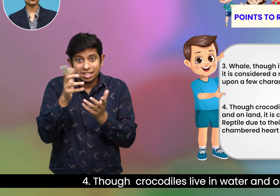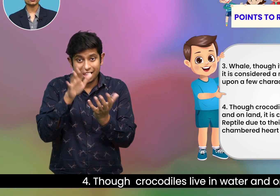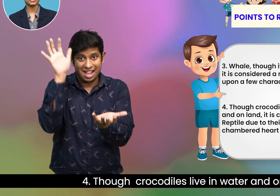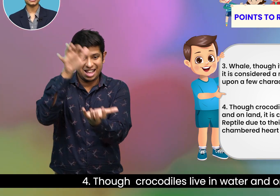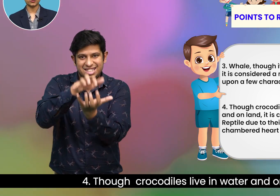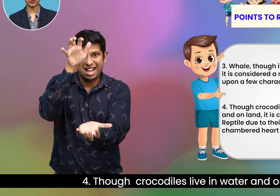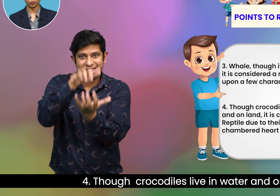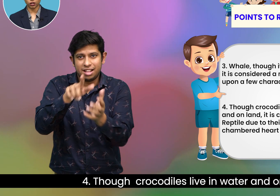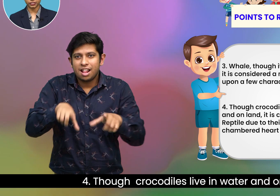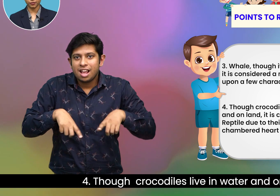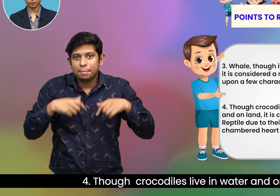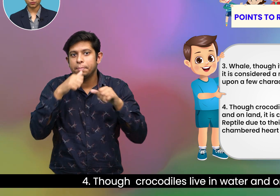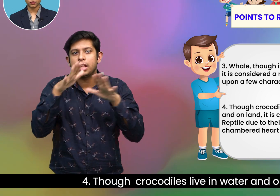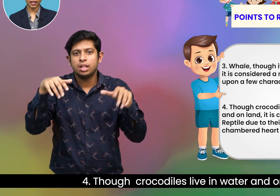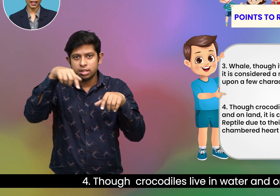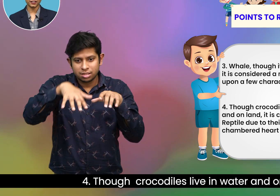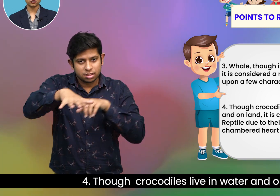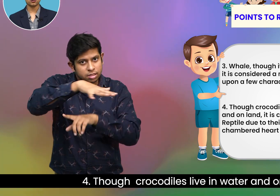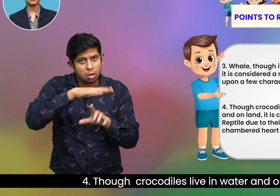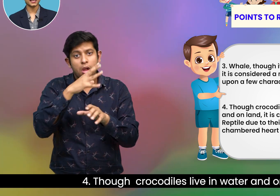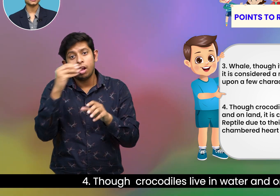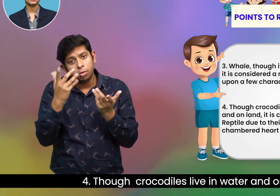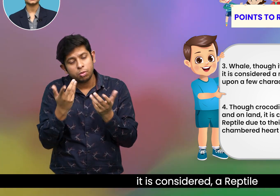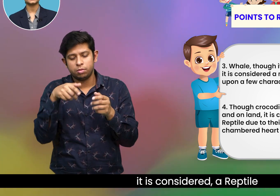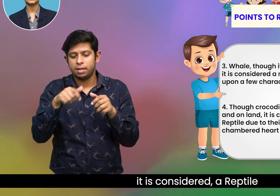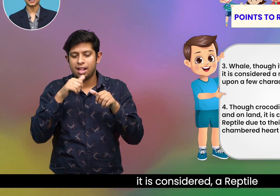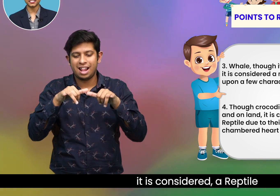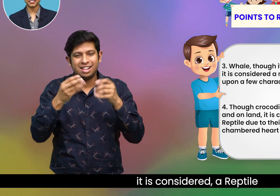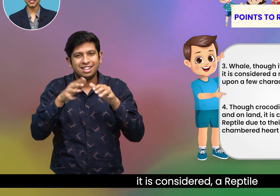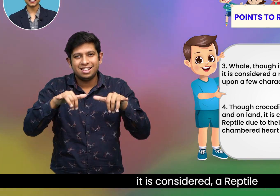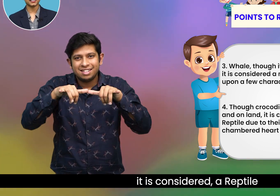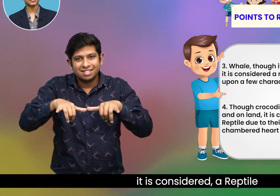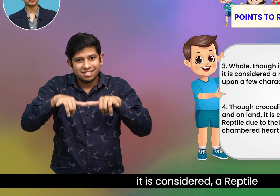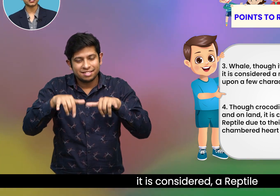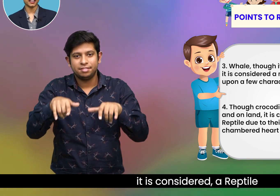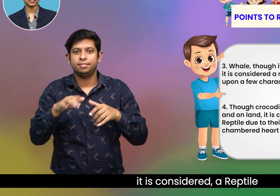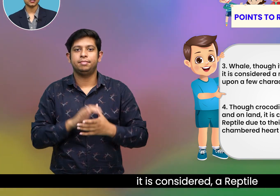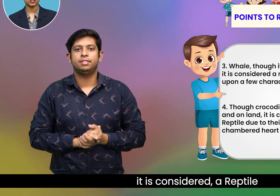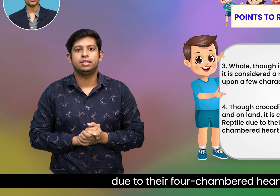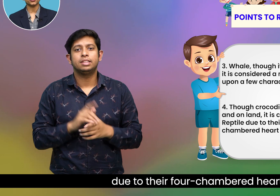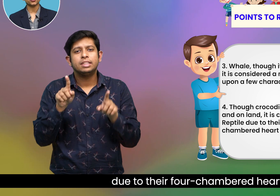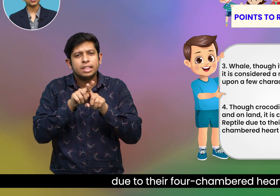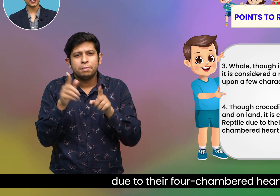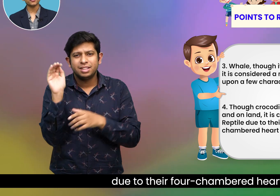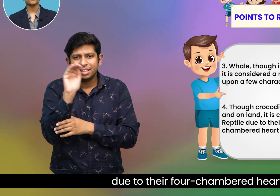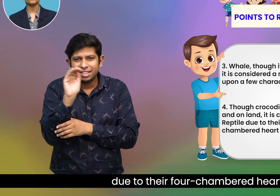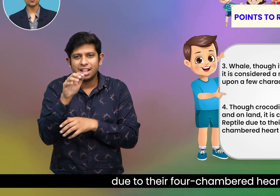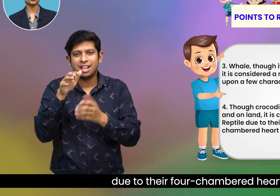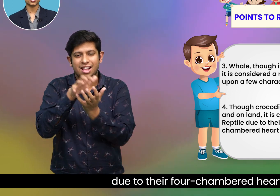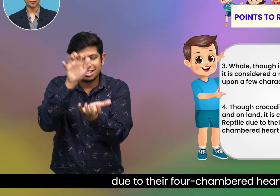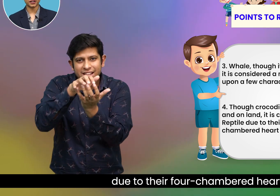Though crocodile live in water and on land, it is considered a reptile due to their